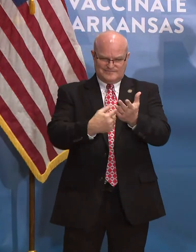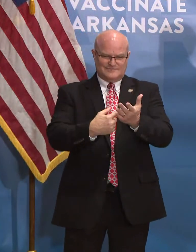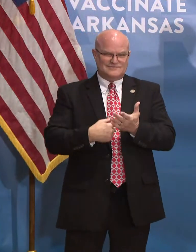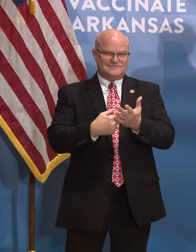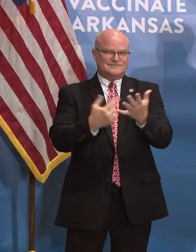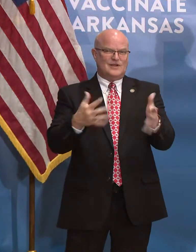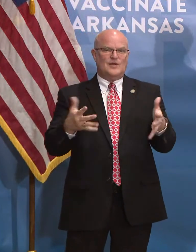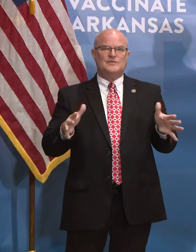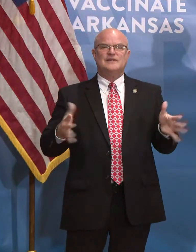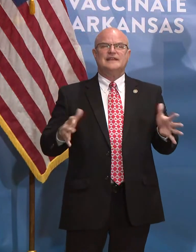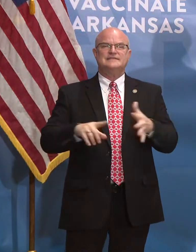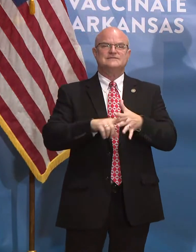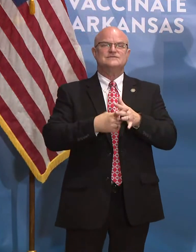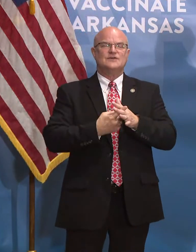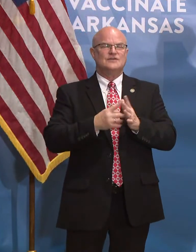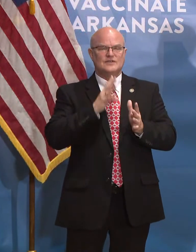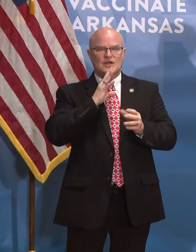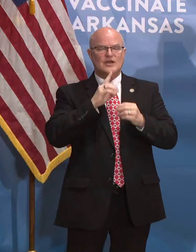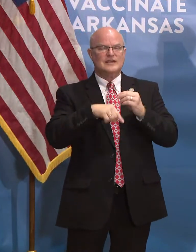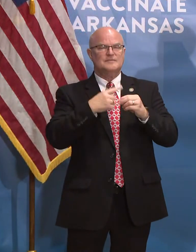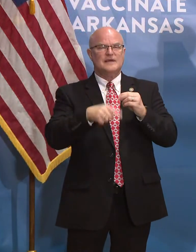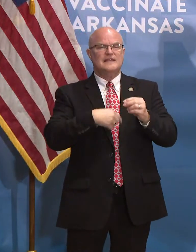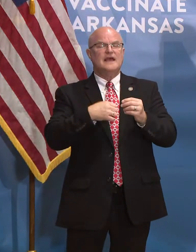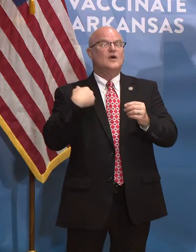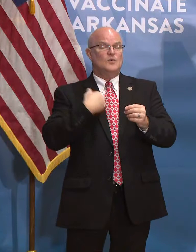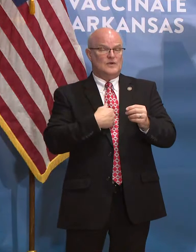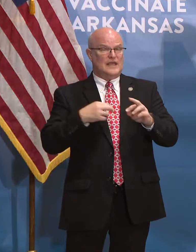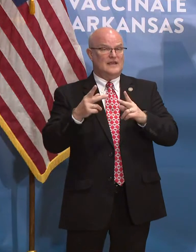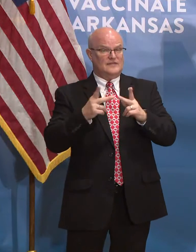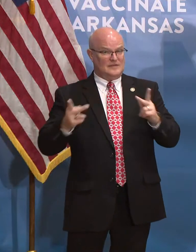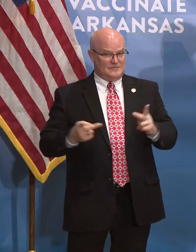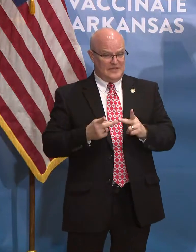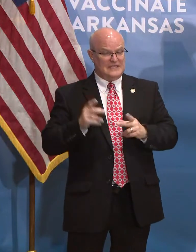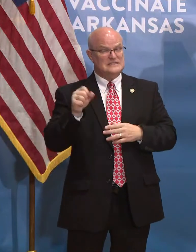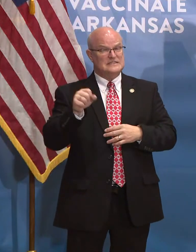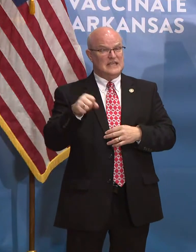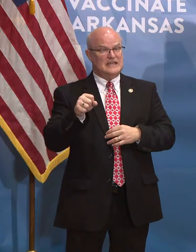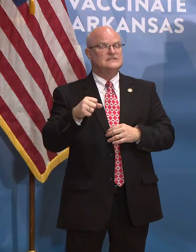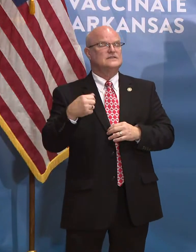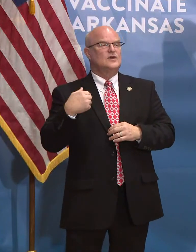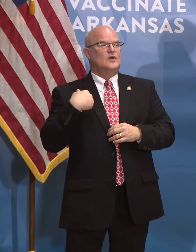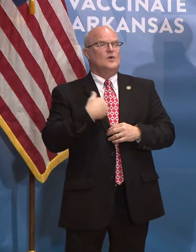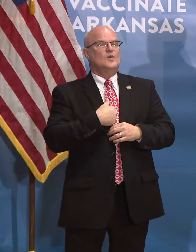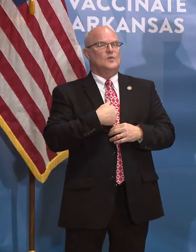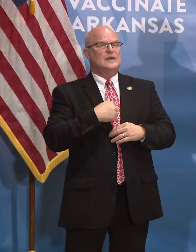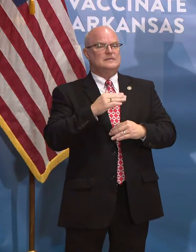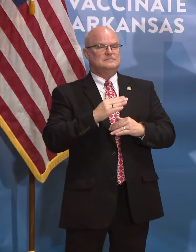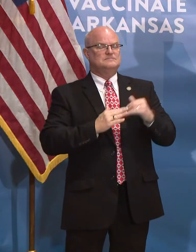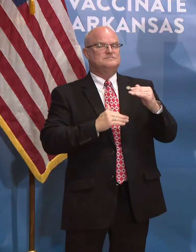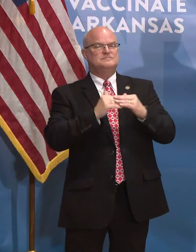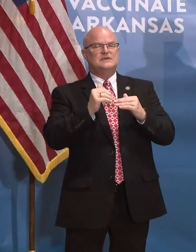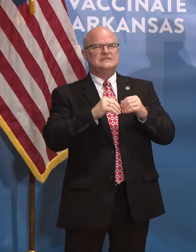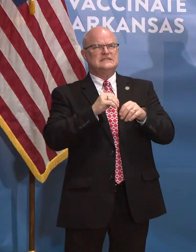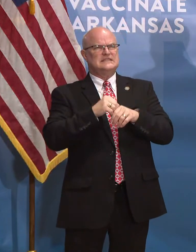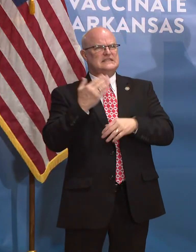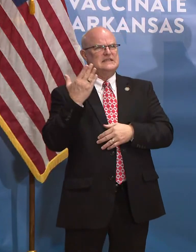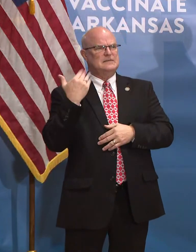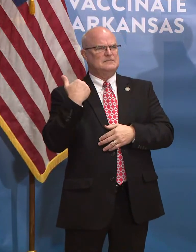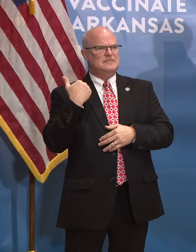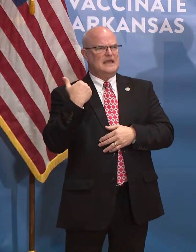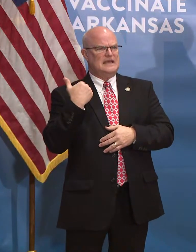conversation, and we have the facilities. For example, we built out in the